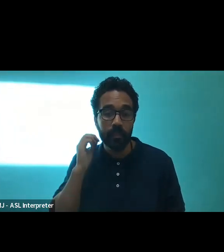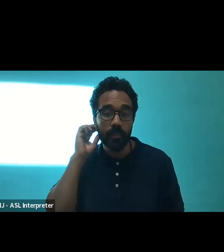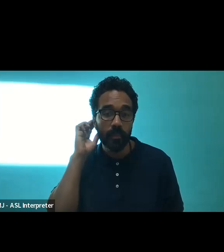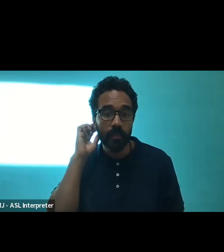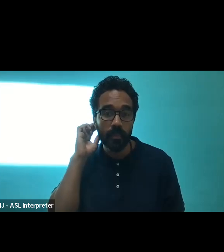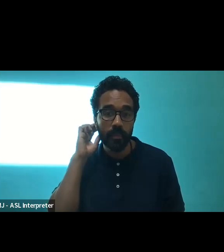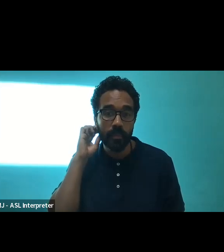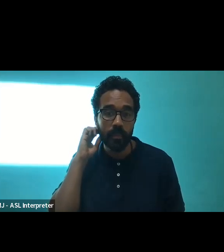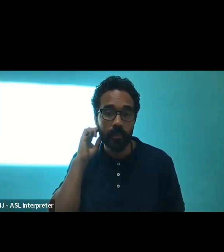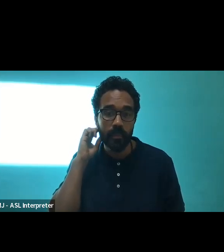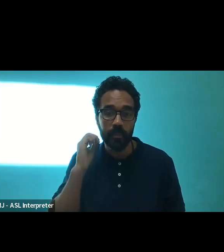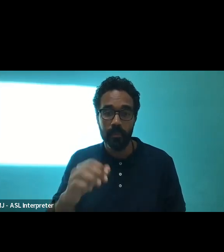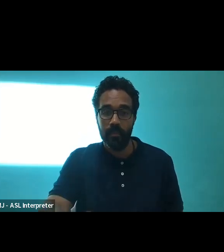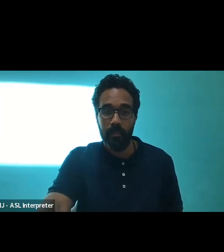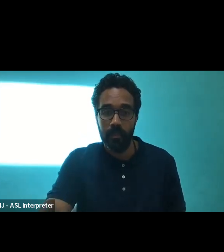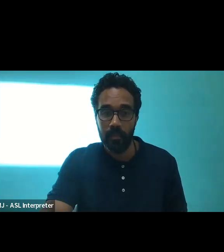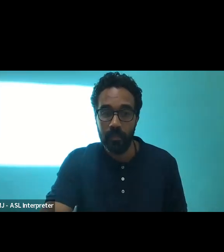Hello, everybody. Thank you.